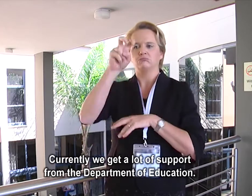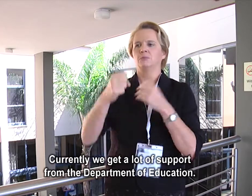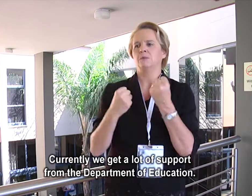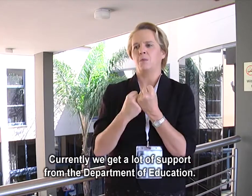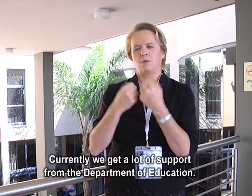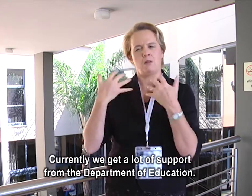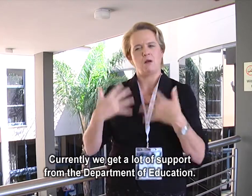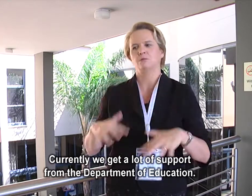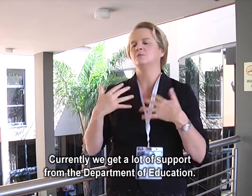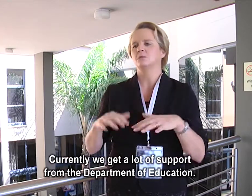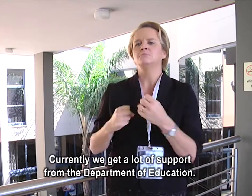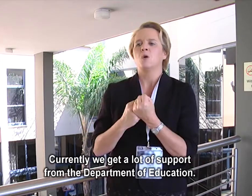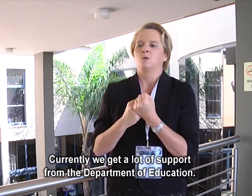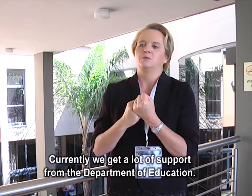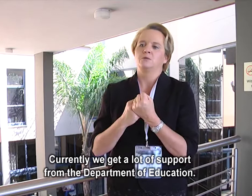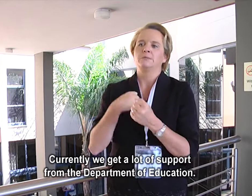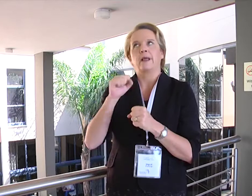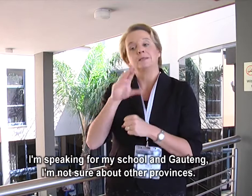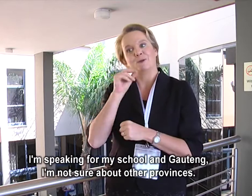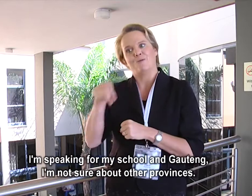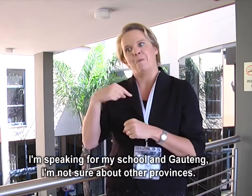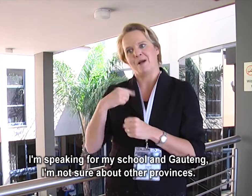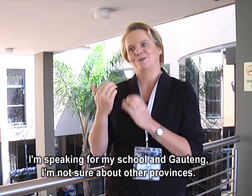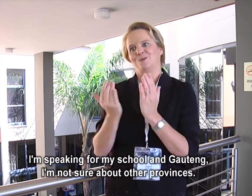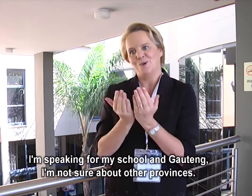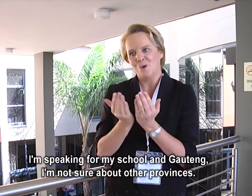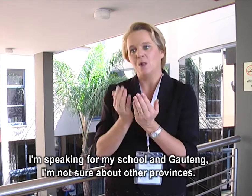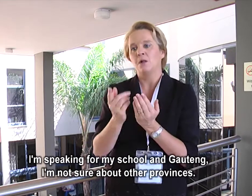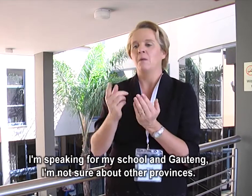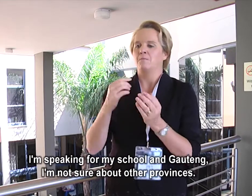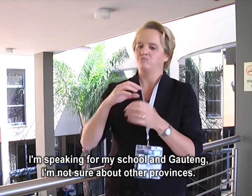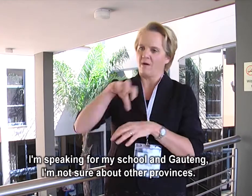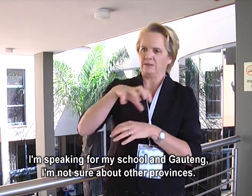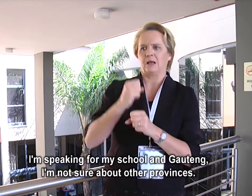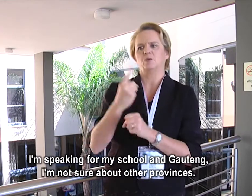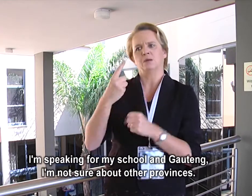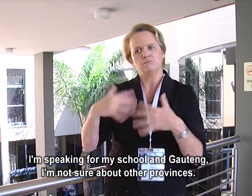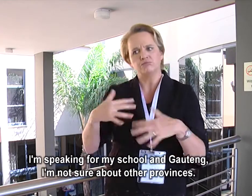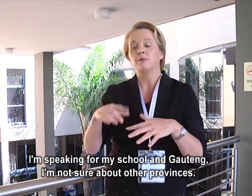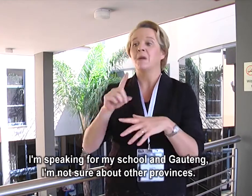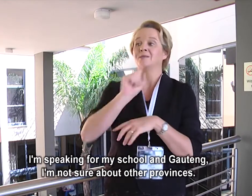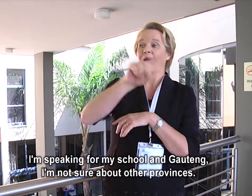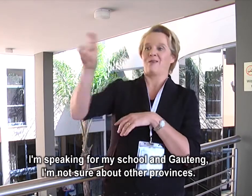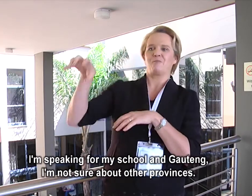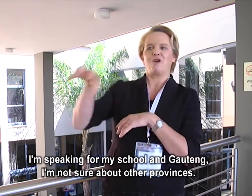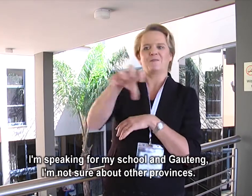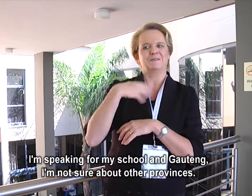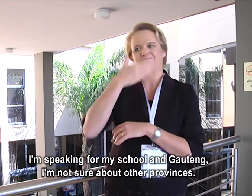from the Department of Education. I'm speaking for my school and Gauteng, but I'm not sure about the other